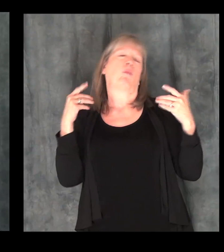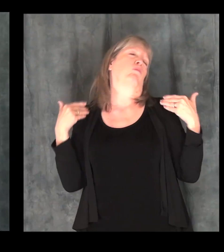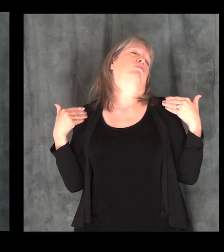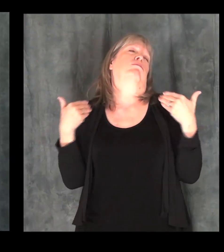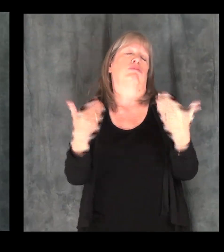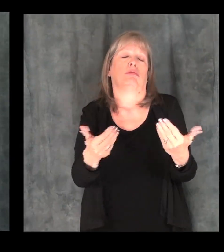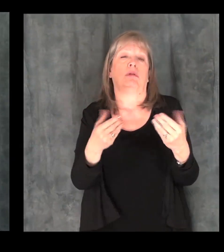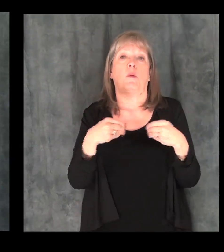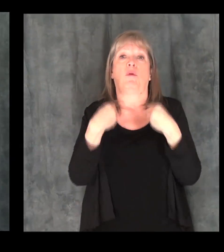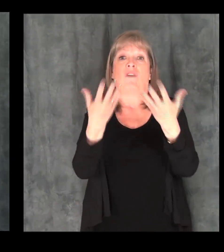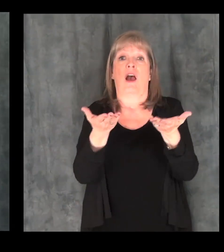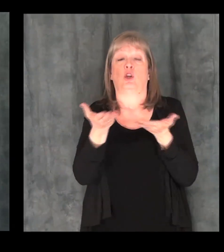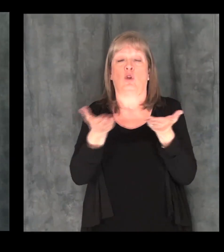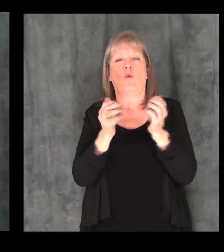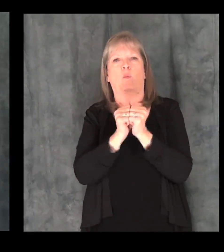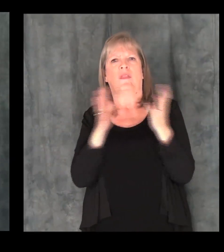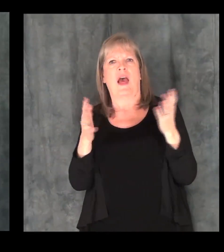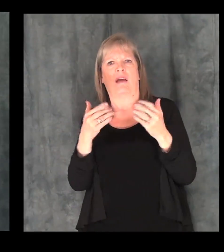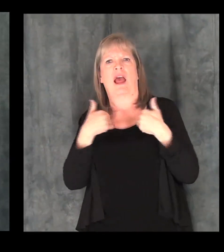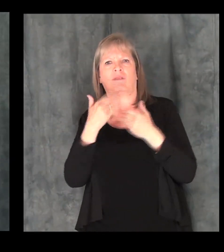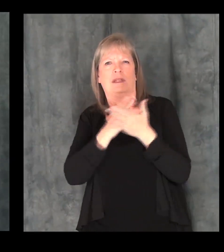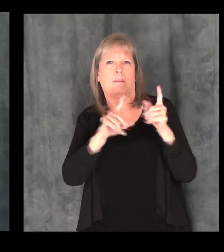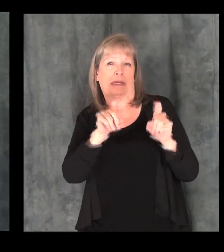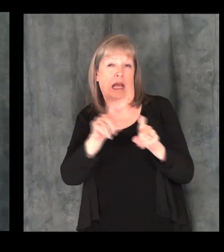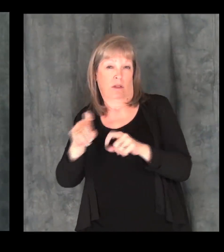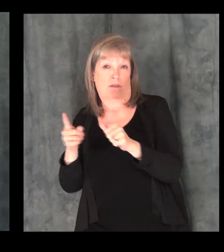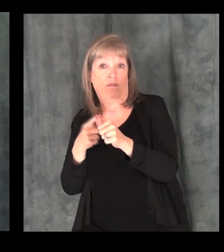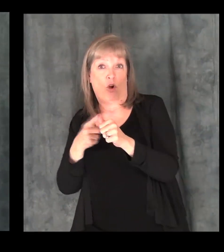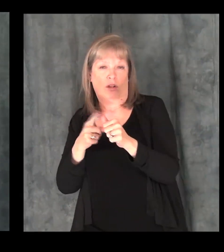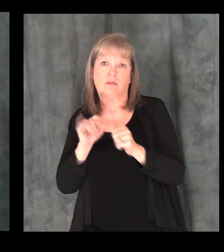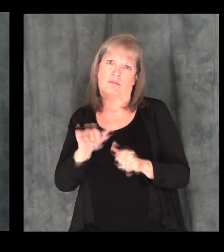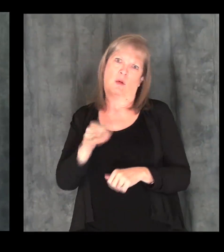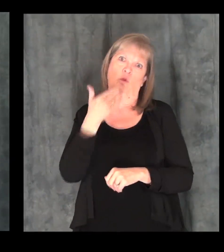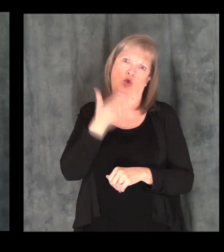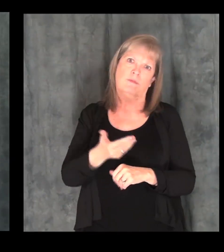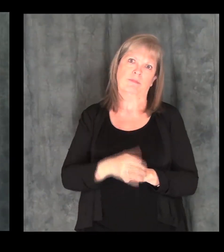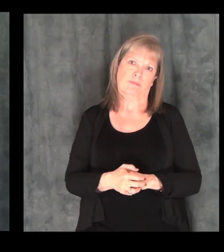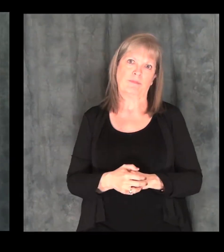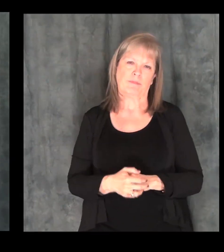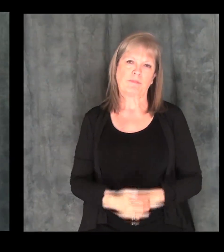service without testing the water first, which was a good thing.